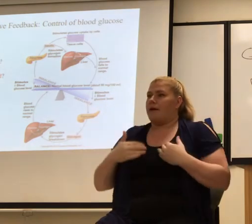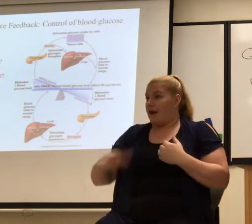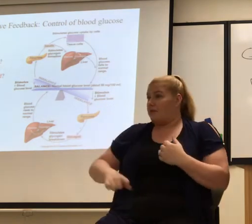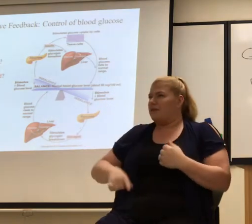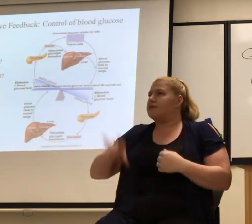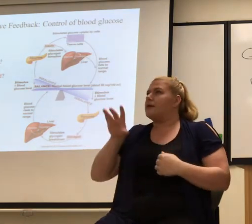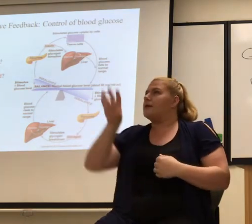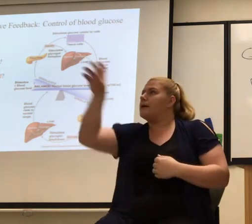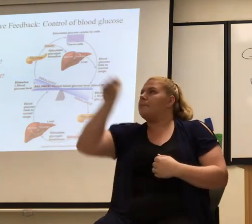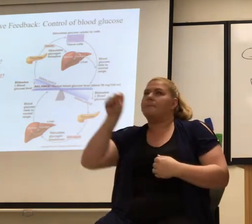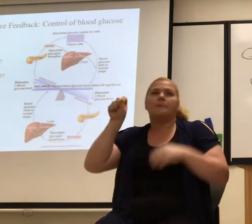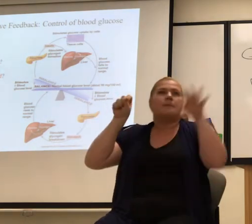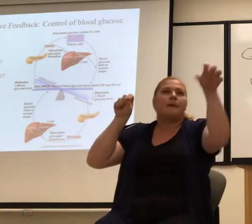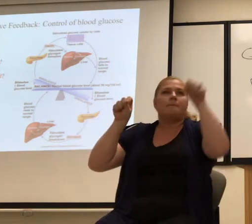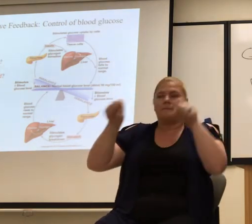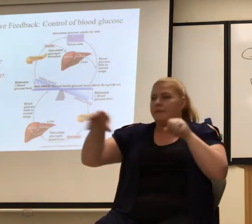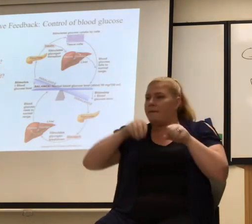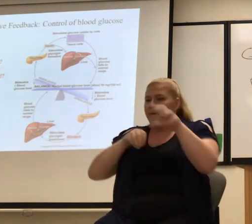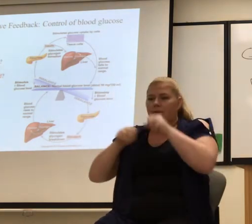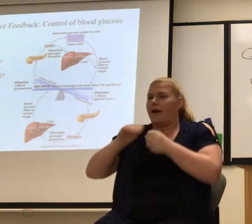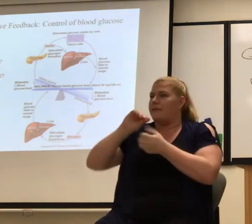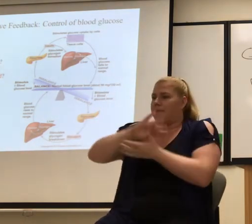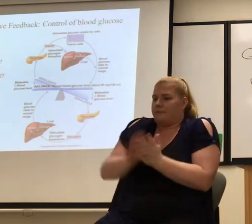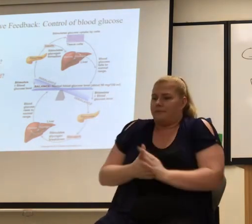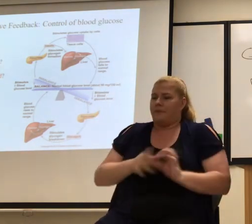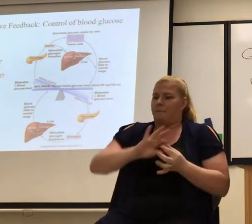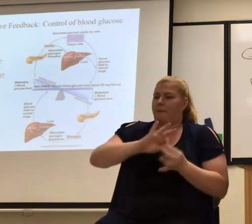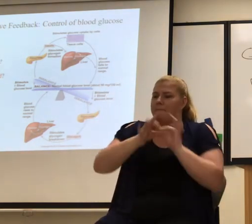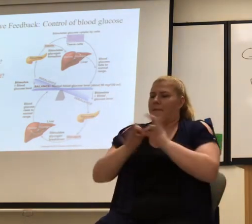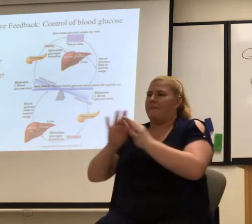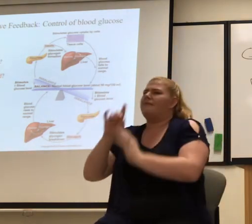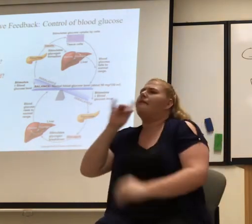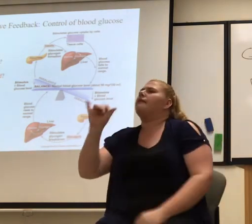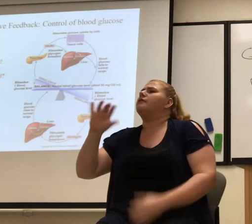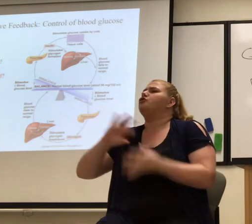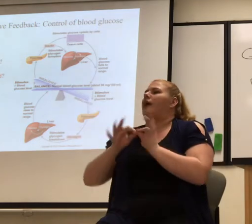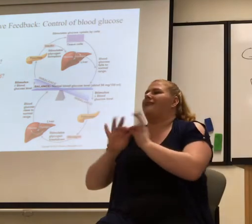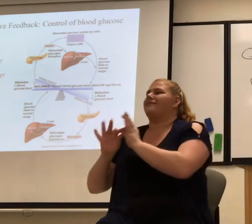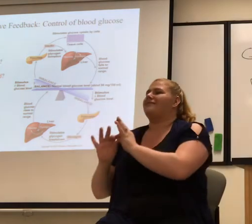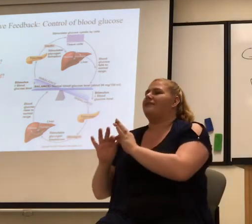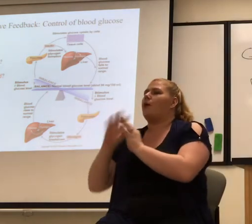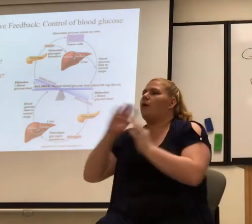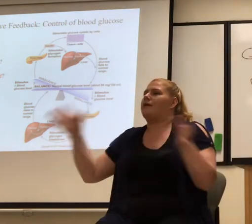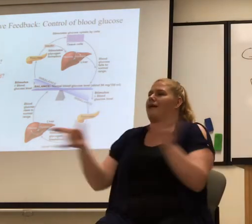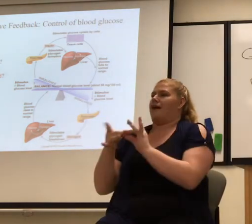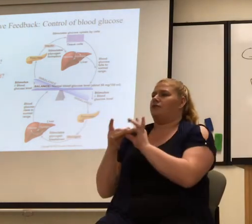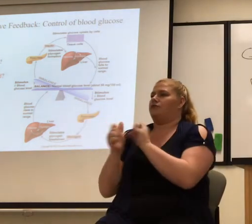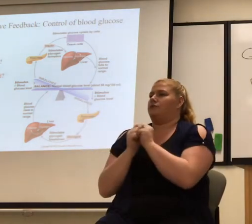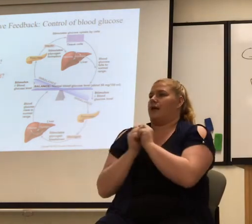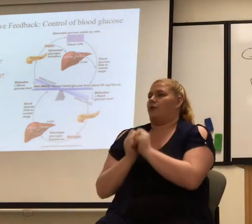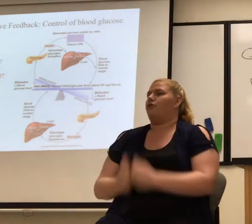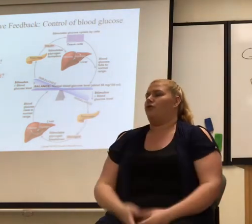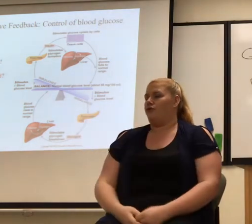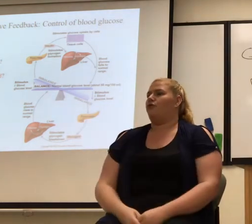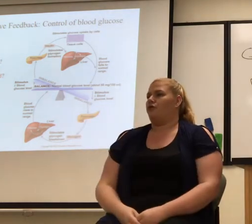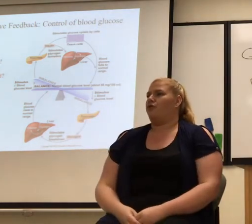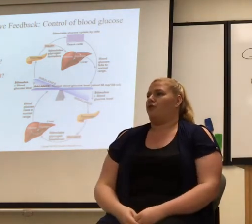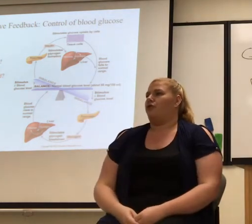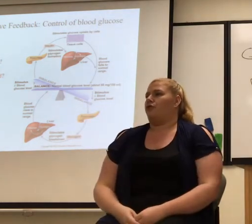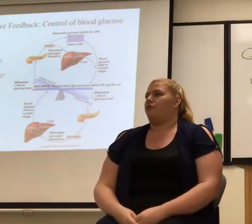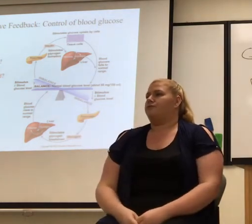So I'm just kind of draw, you know, I don't want to draw, but it's a chain, okay? Glycogen is the storage form of glucose.